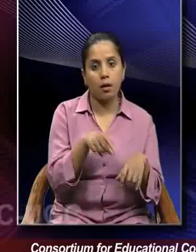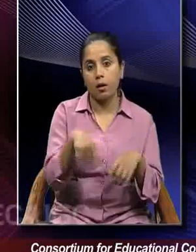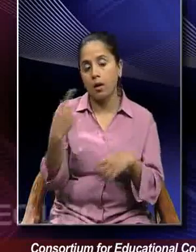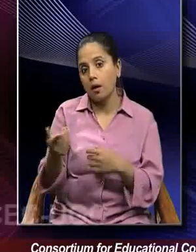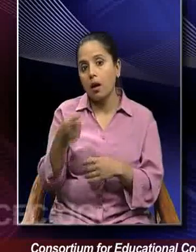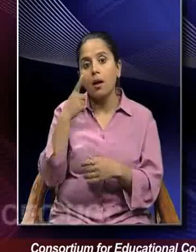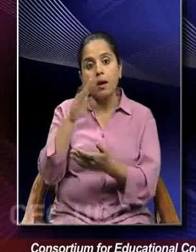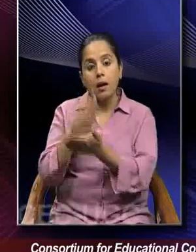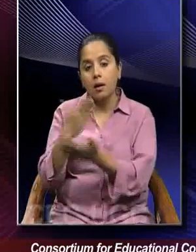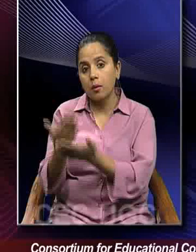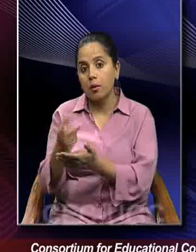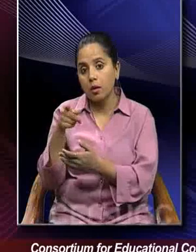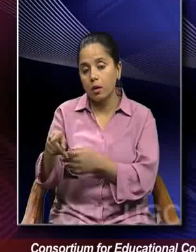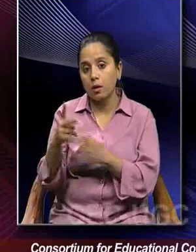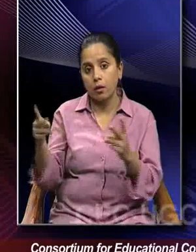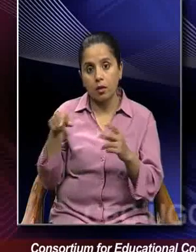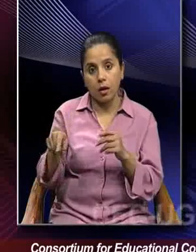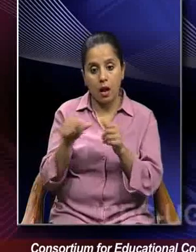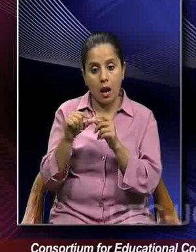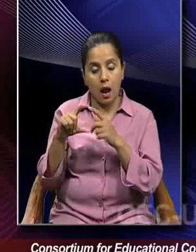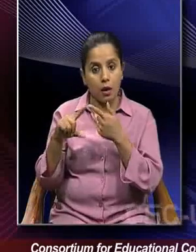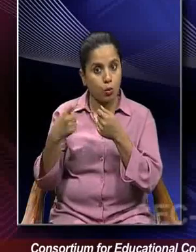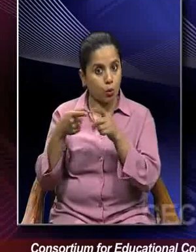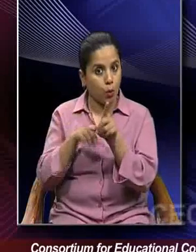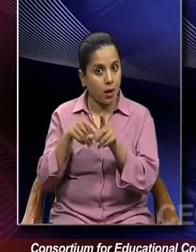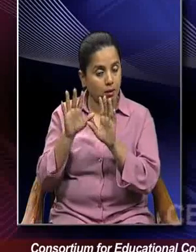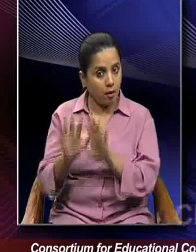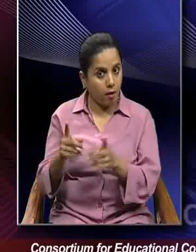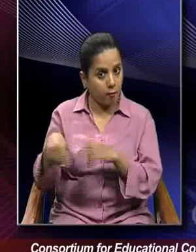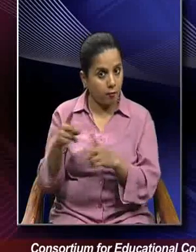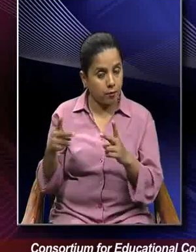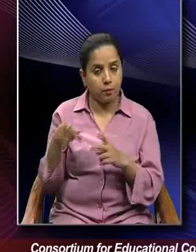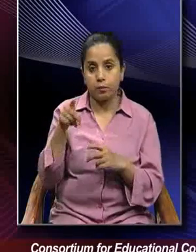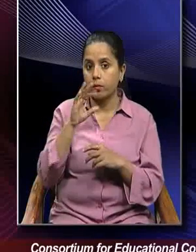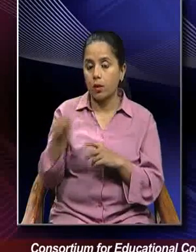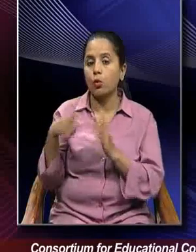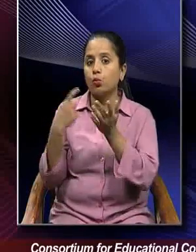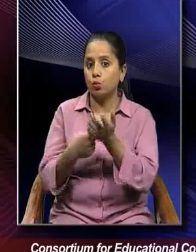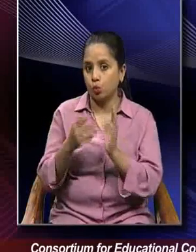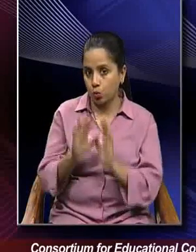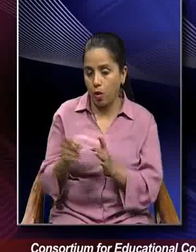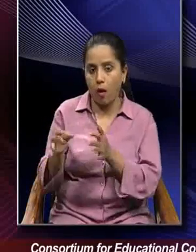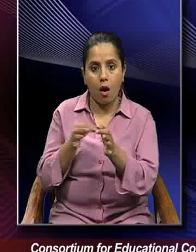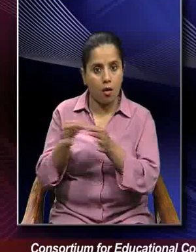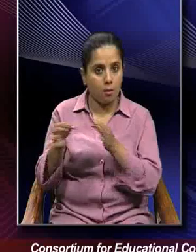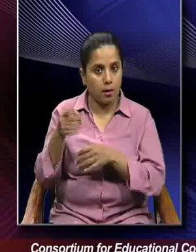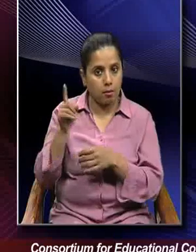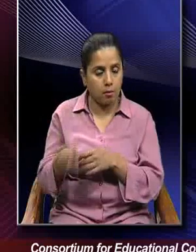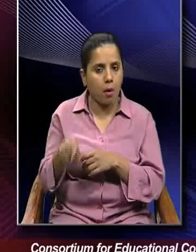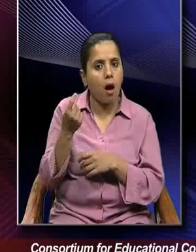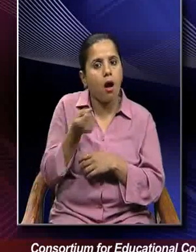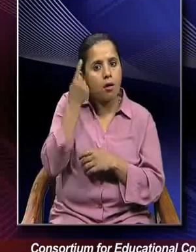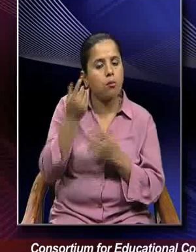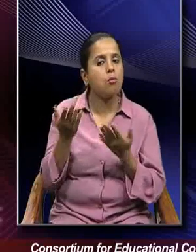Interpretivist follows postulate of adequacy, which means, which is actually a principle that explanation should be